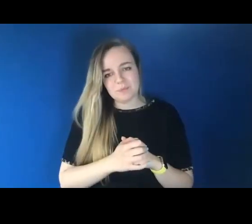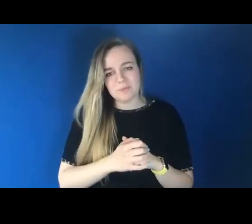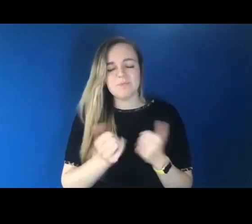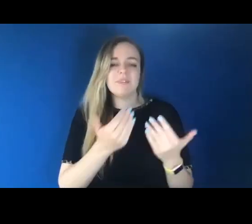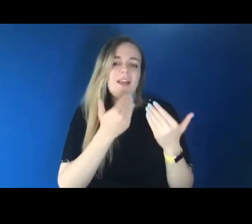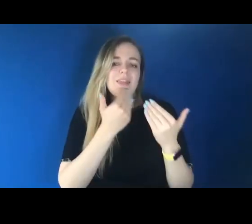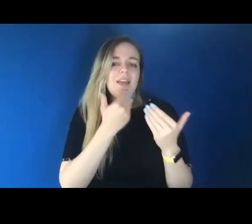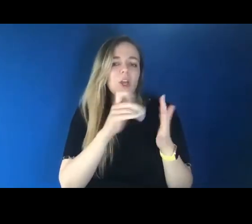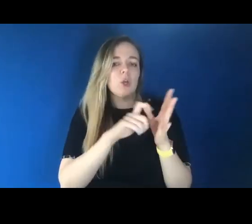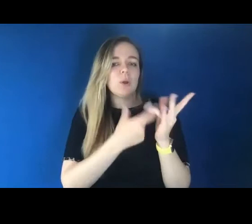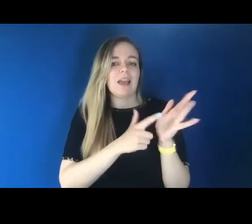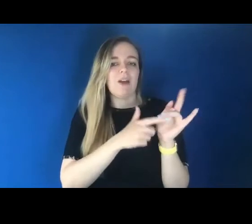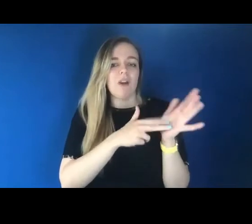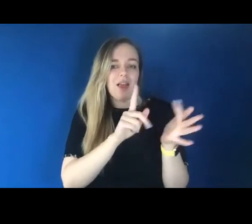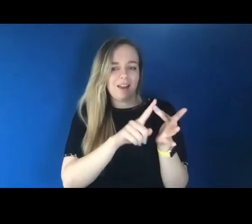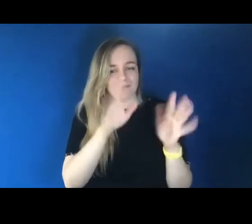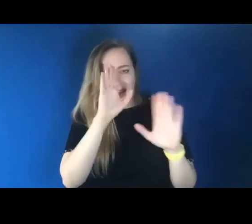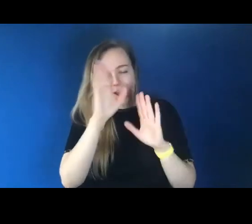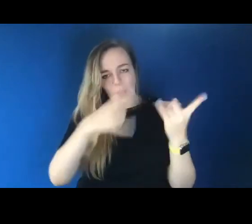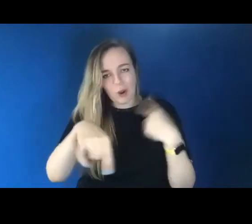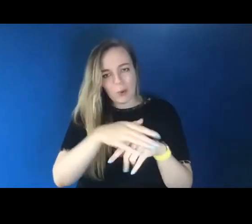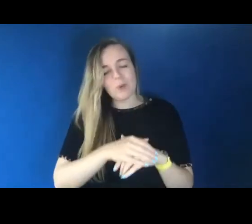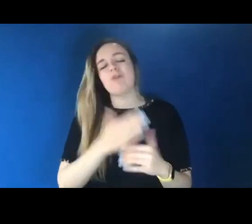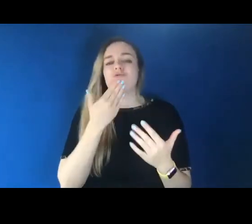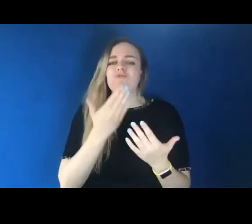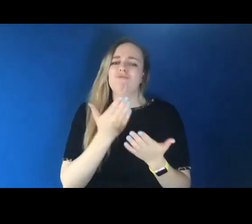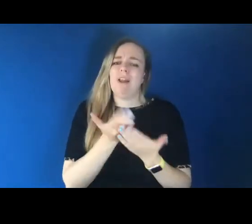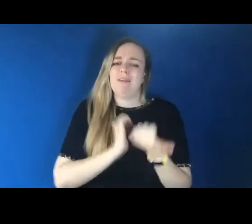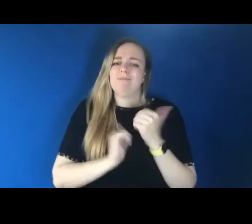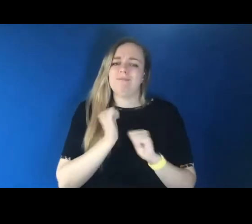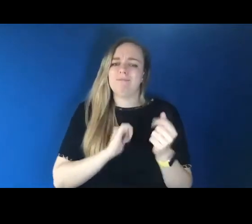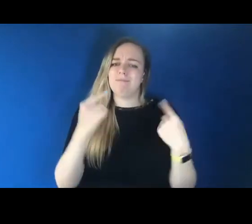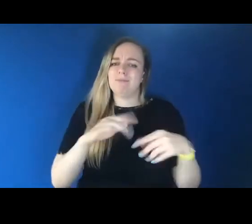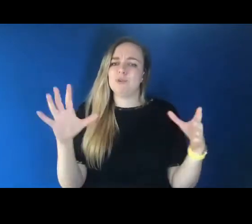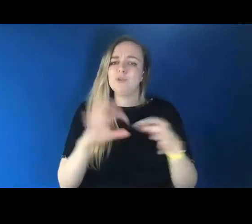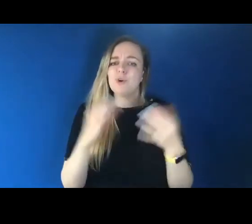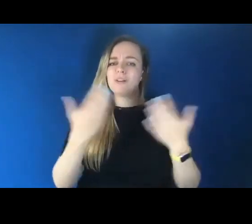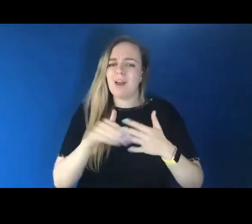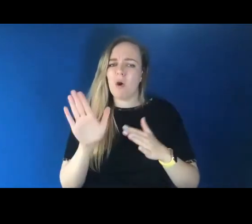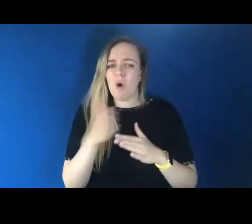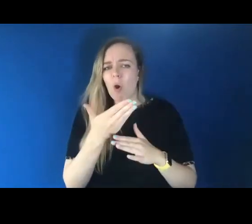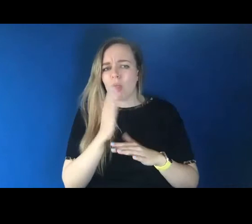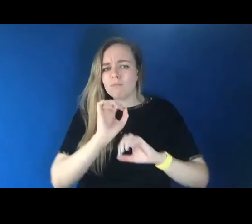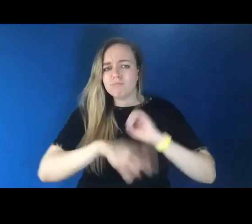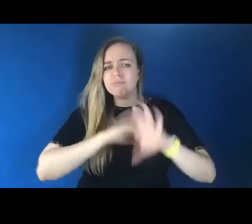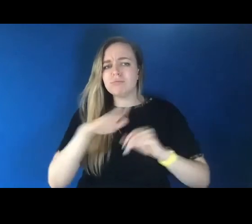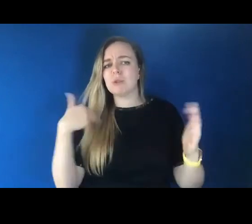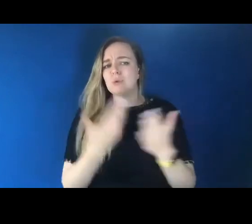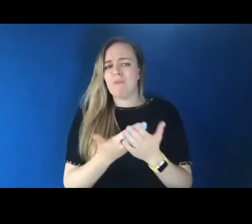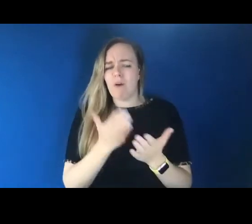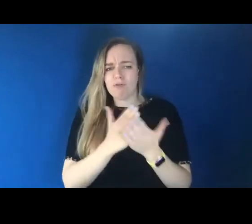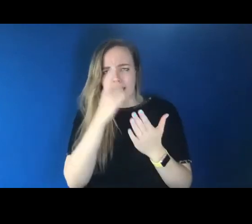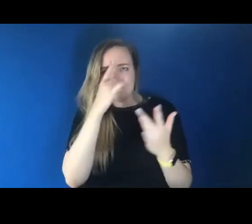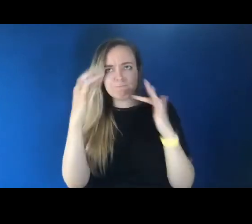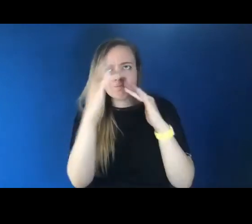Thanks, Caroline, and hi, everyone. I'm really pleased to be able to join in tonight. All the talks so far have been really thought-provoking,